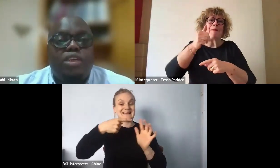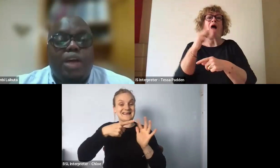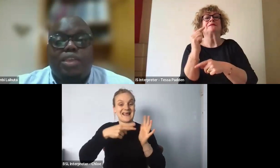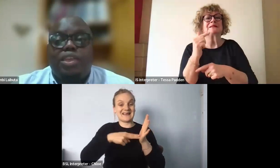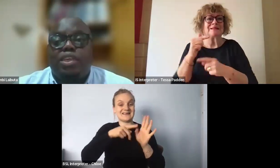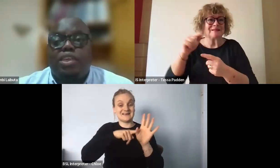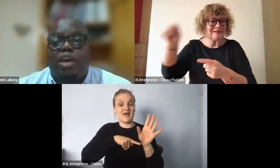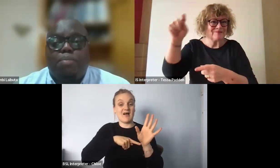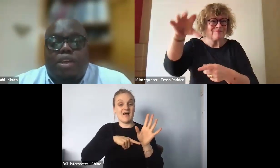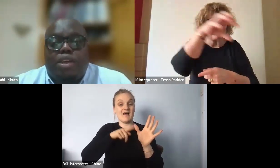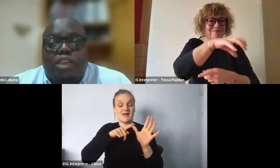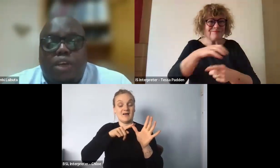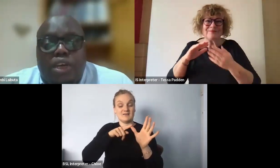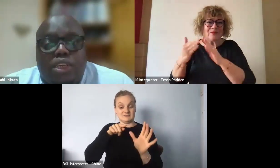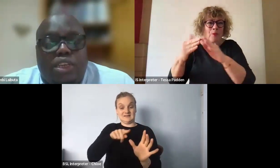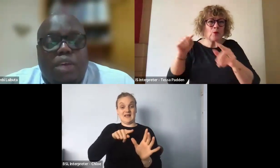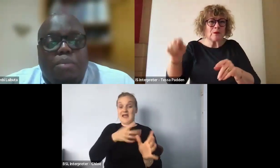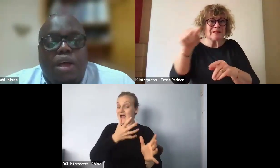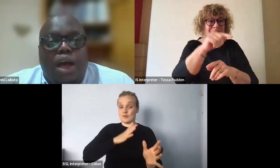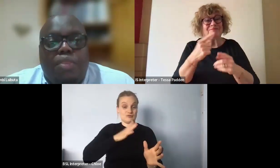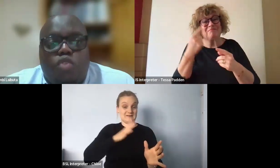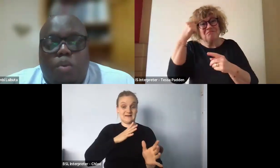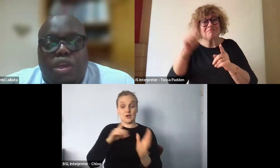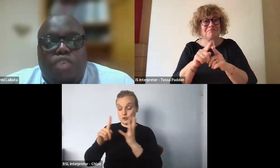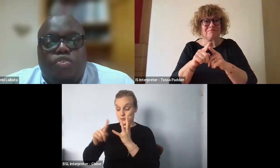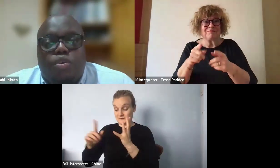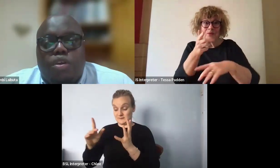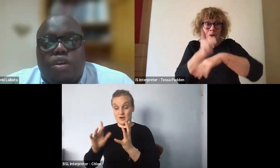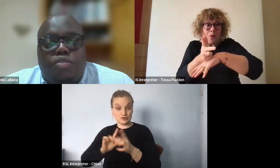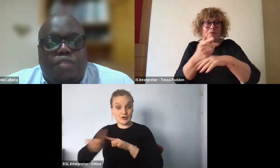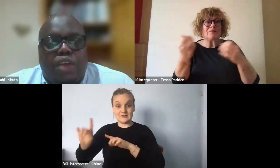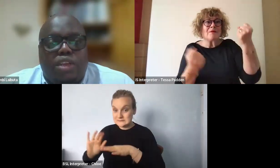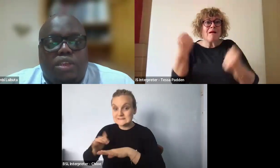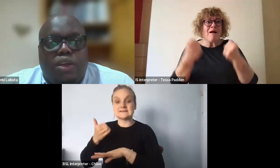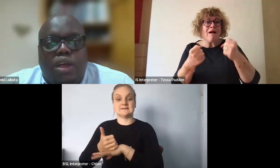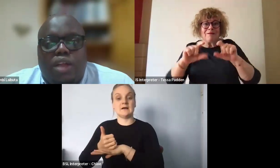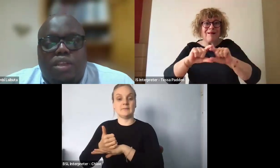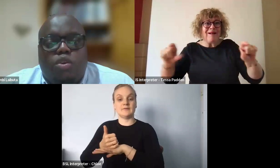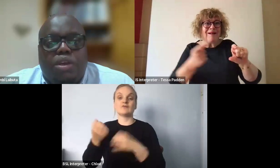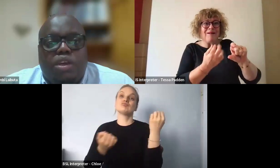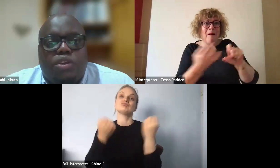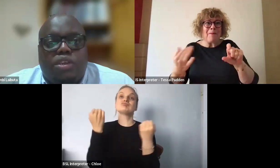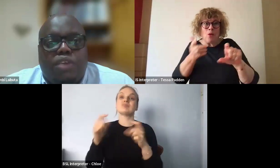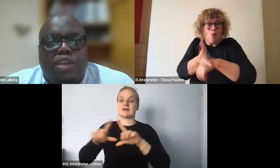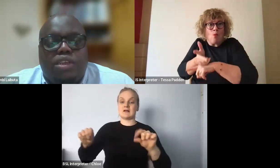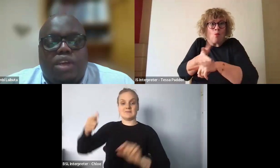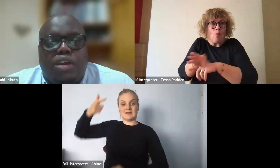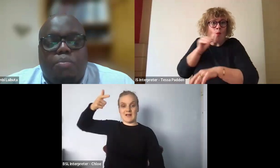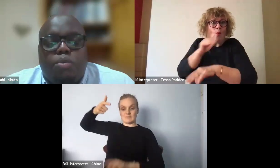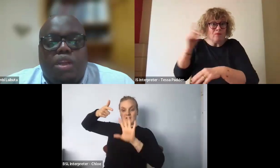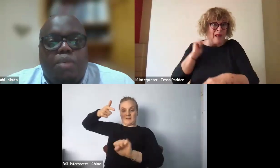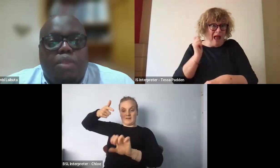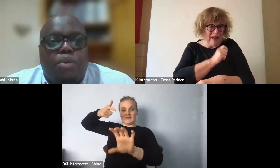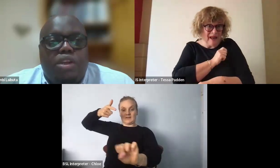In Uganda, they're setting up that system, and there's communication surveillance. And this communication surveillance is